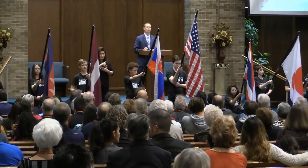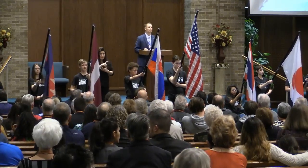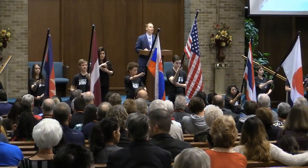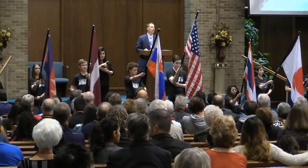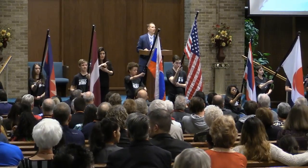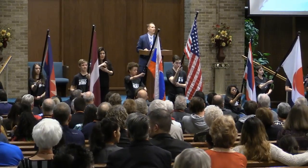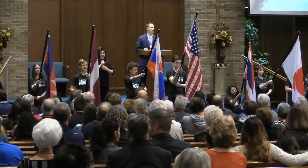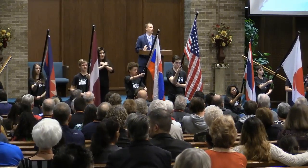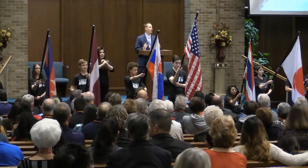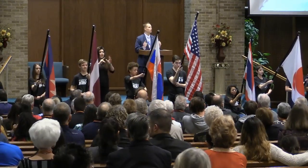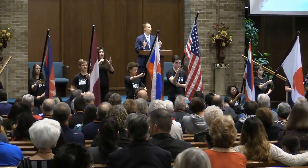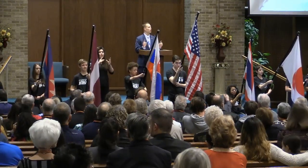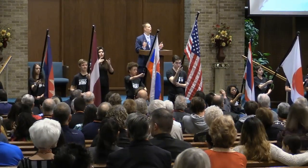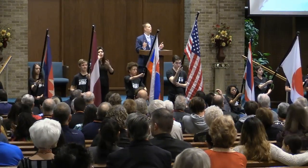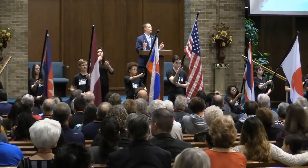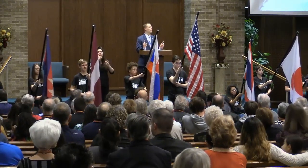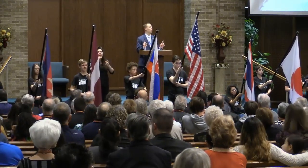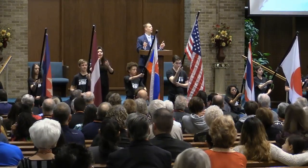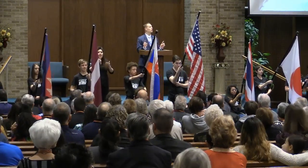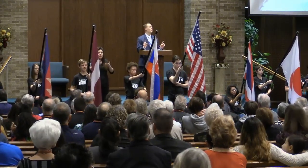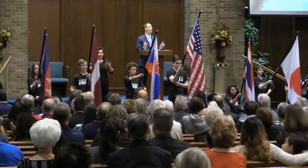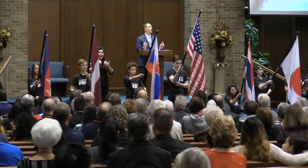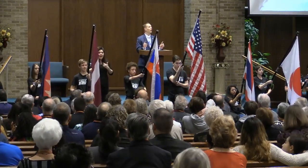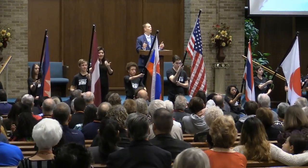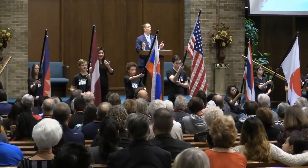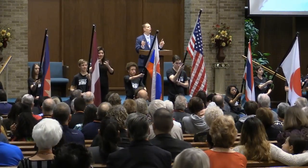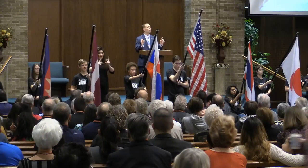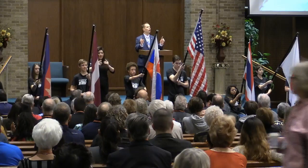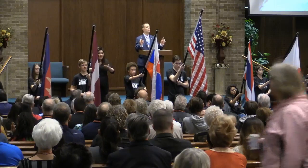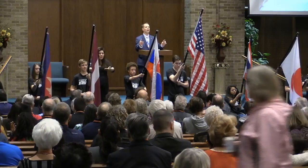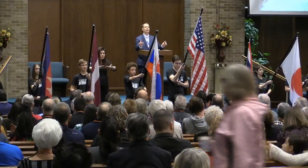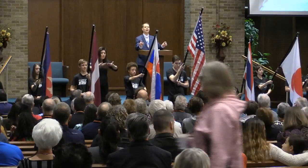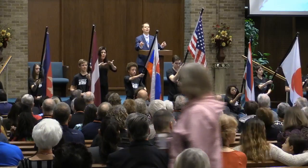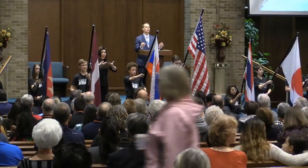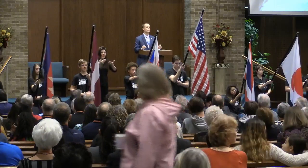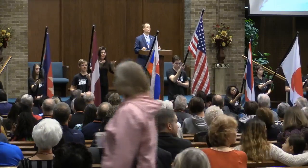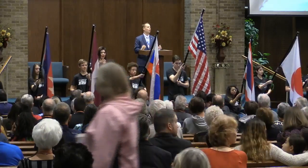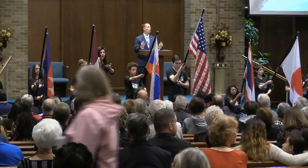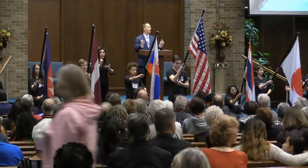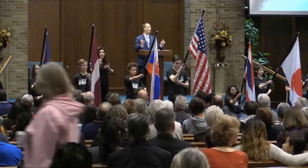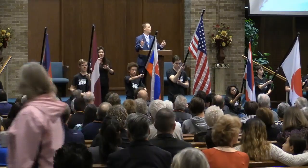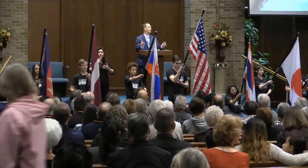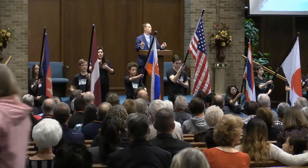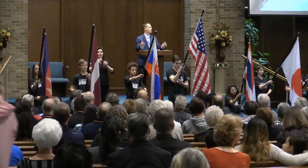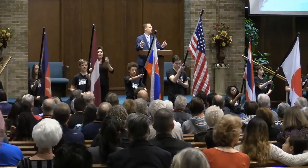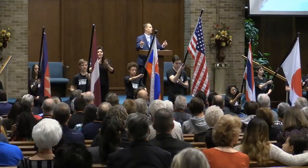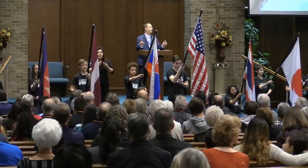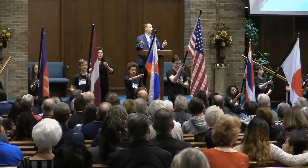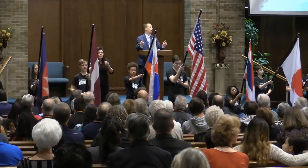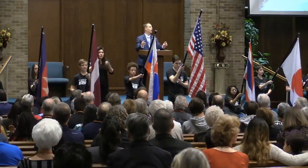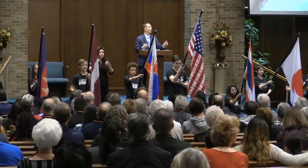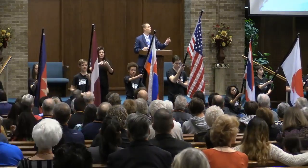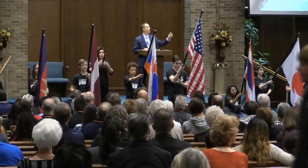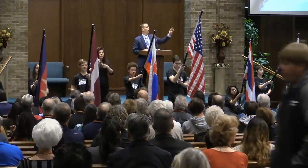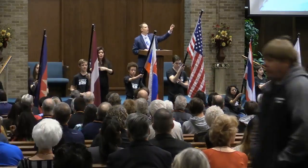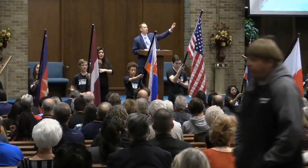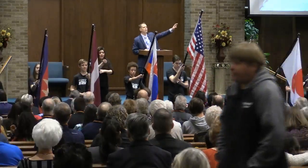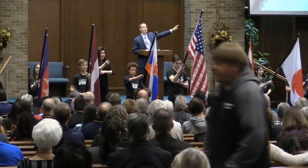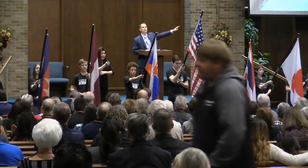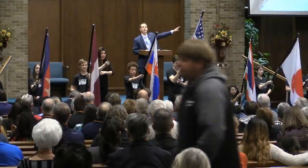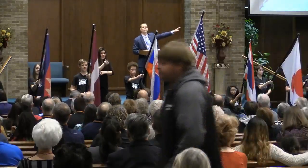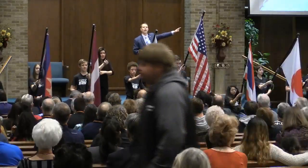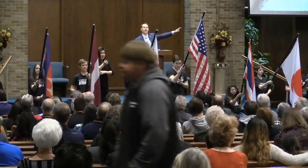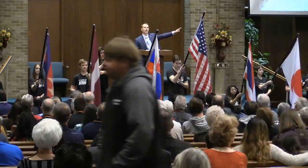Imagine what it would be like if you brought your young people here as well, and while you're being ministered to and while you're being spiritually fed here,